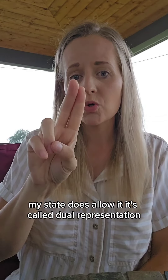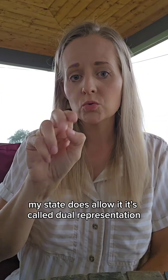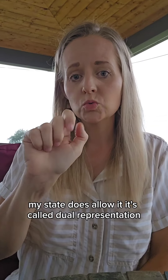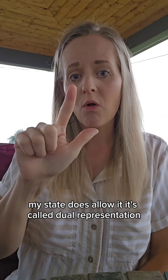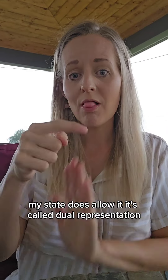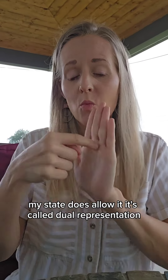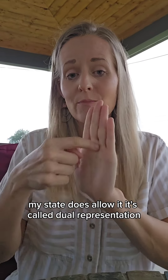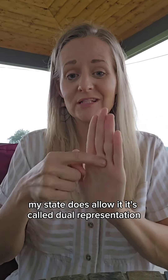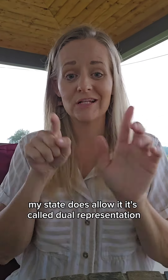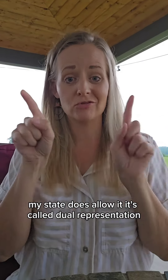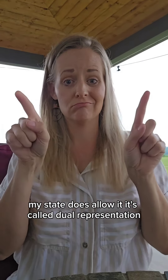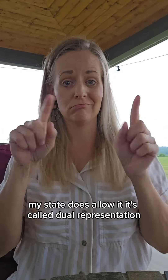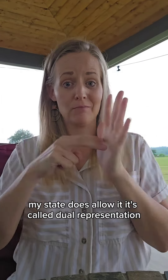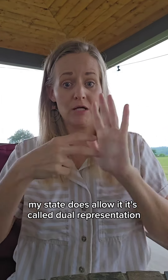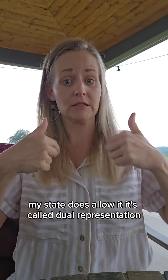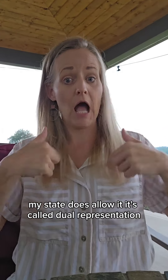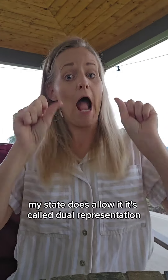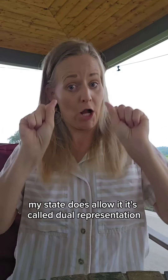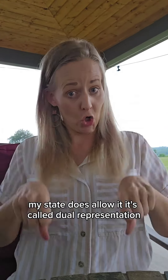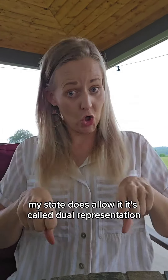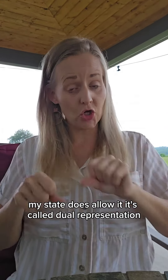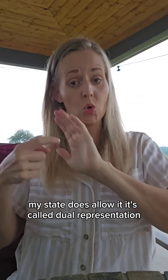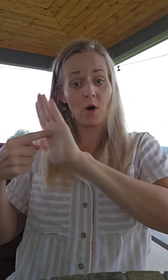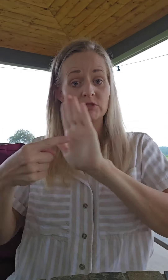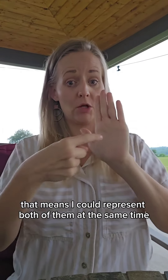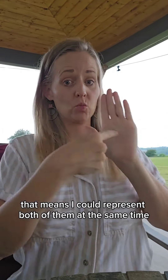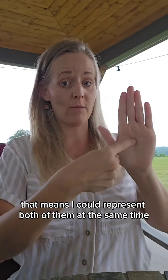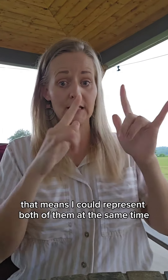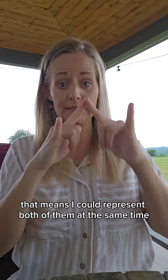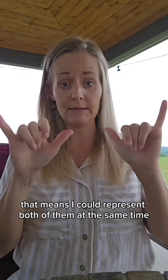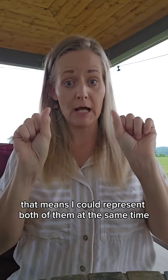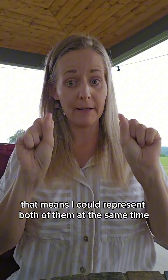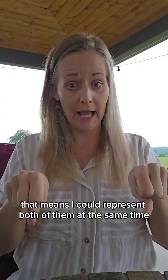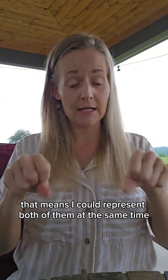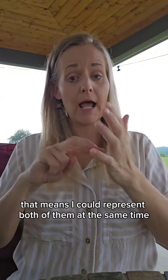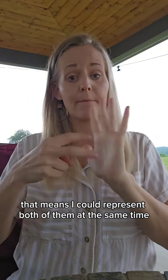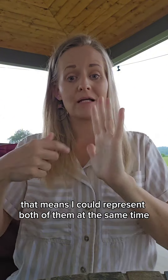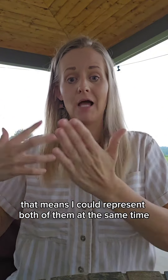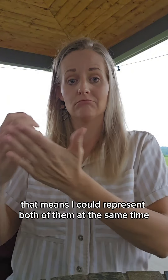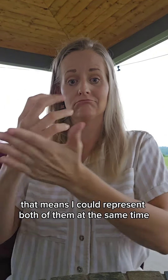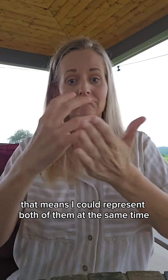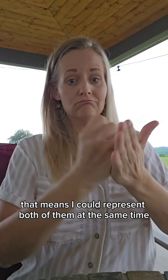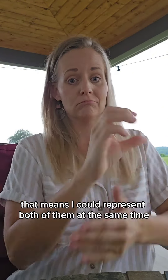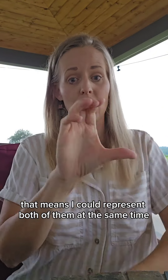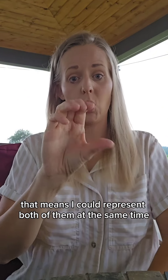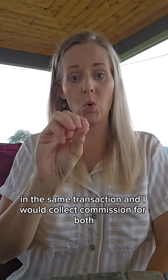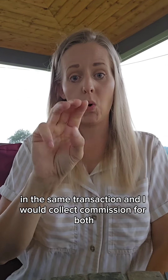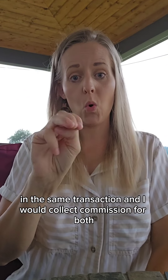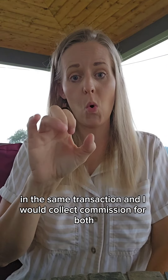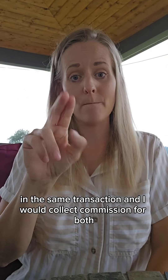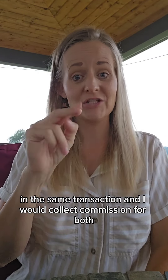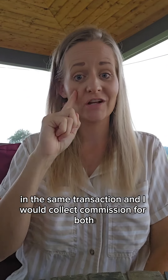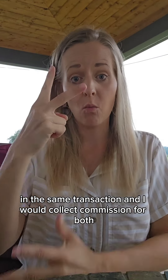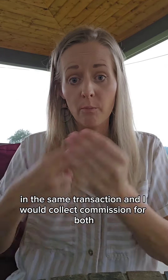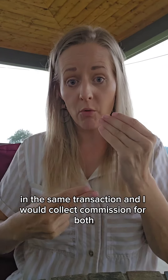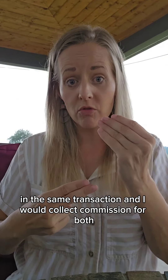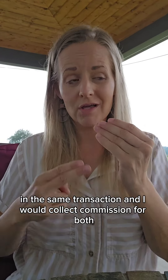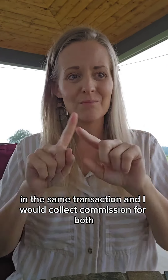does allow it. It's called dual representation. That means I could represent both of them at the same time in the same transaction, and I would